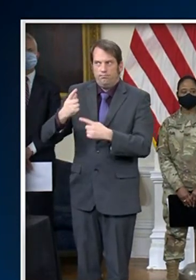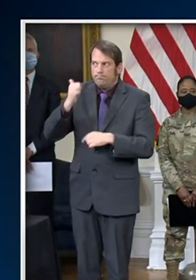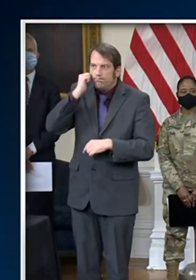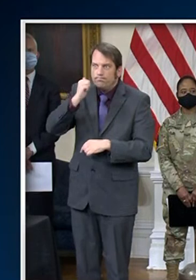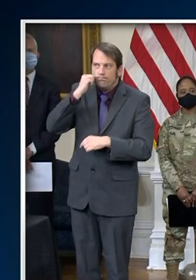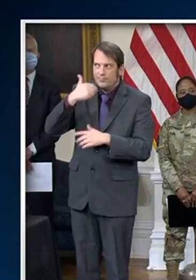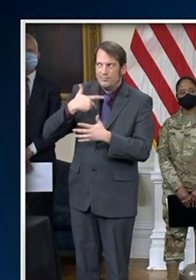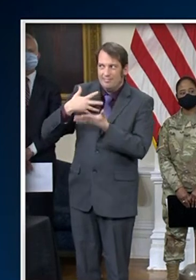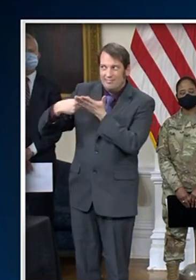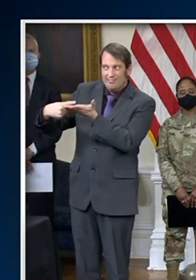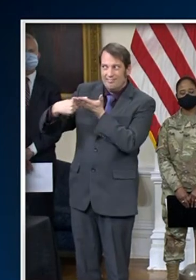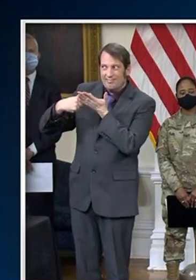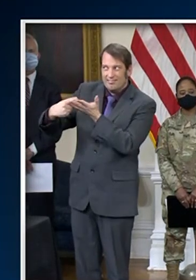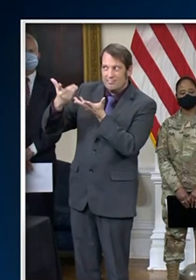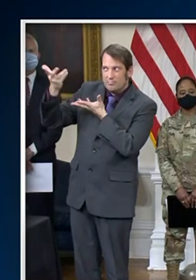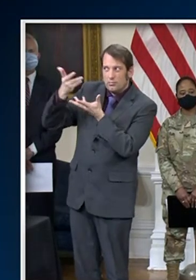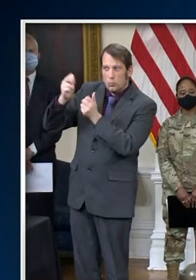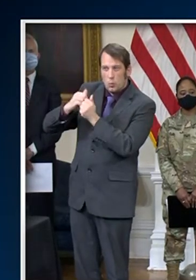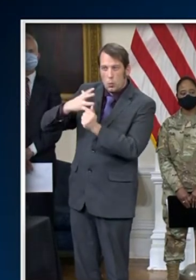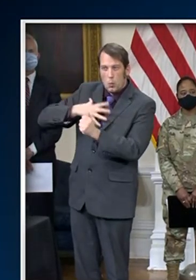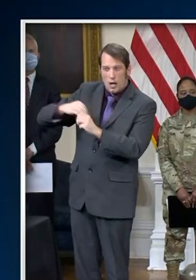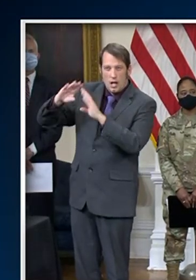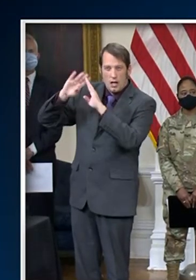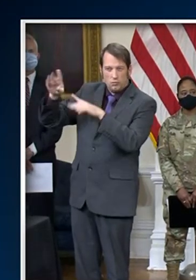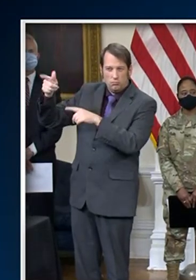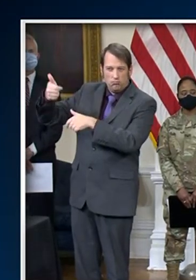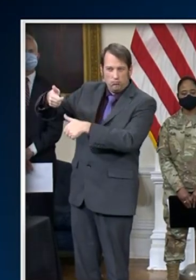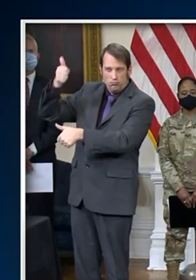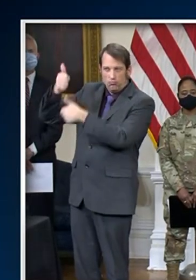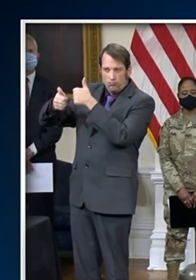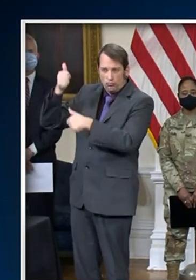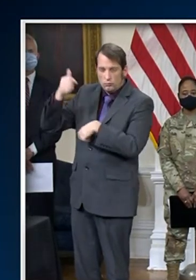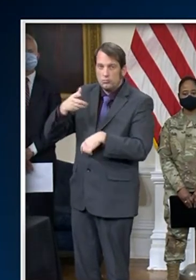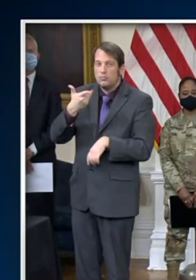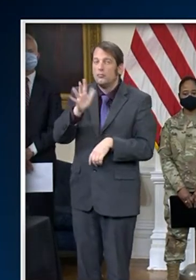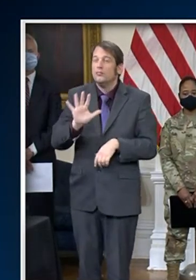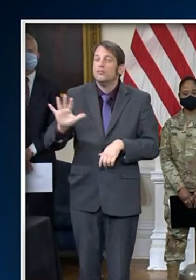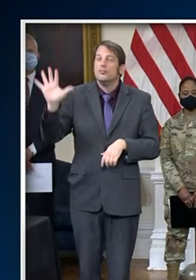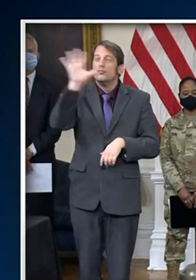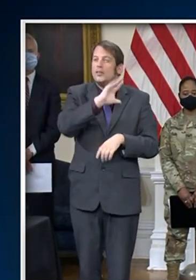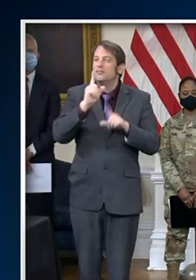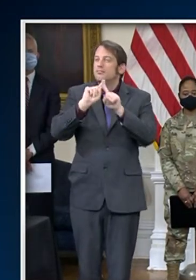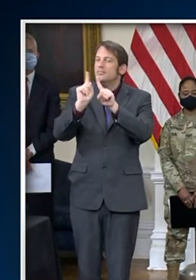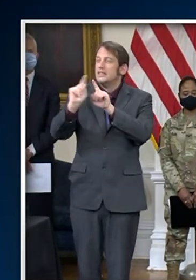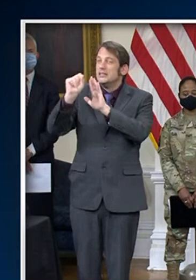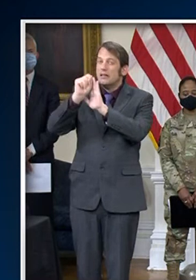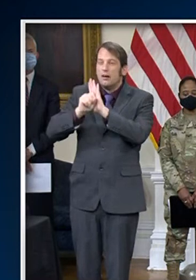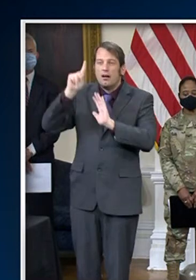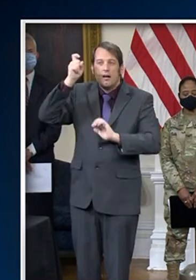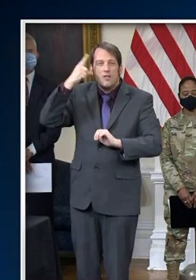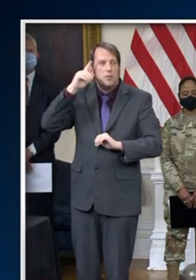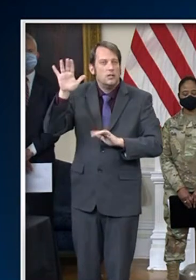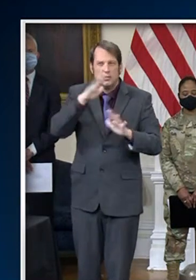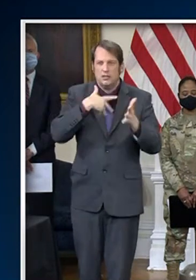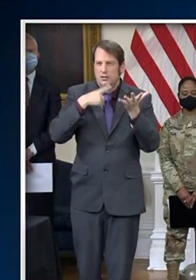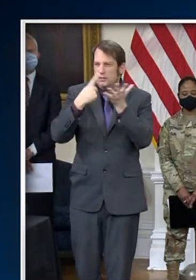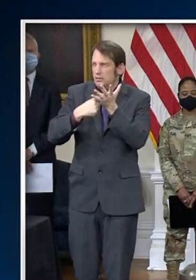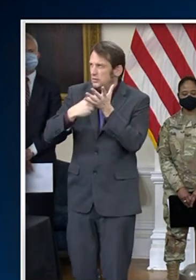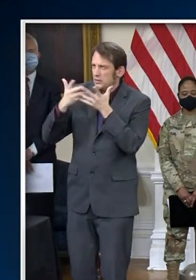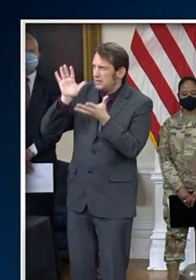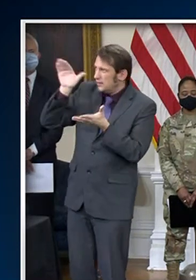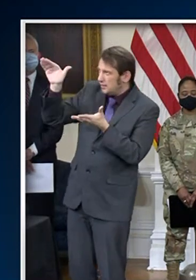officials, along with many of the nation's governors, about ways to get the federal government to provide us